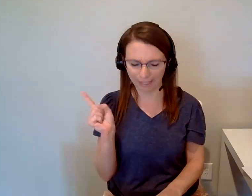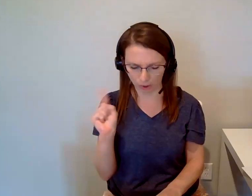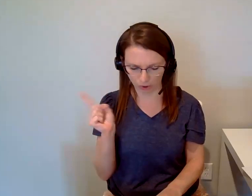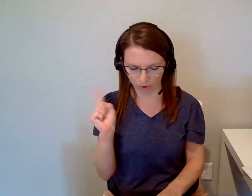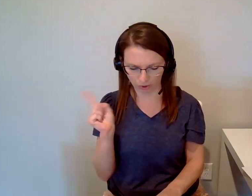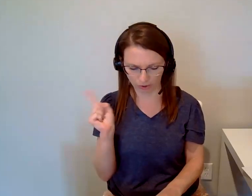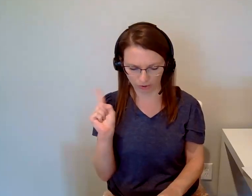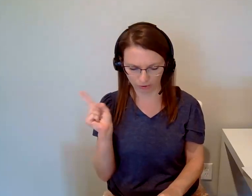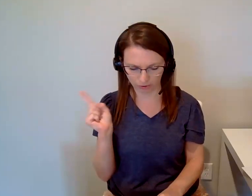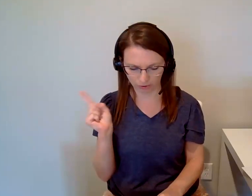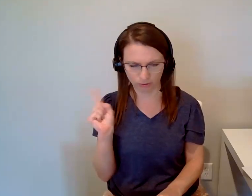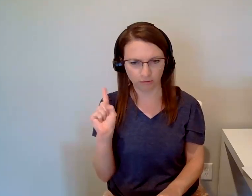Where?